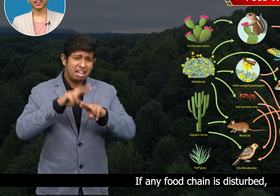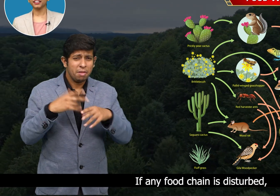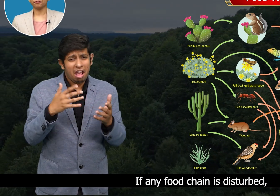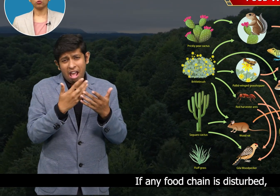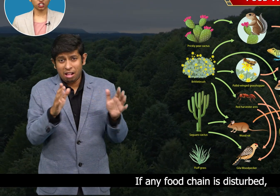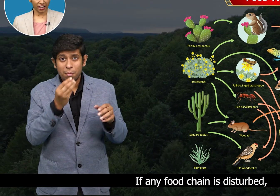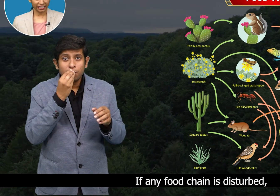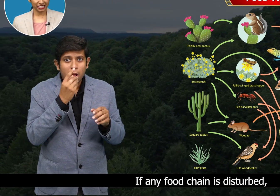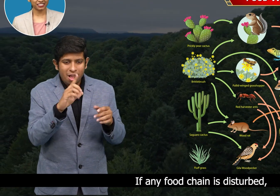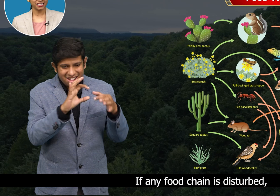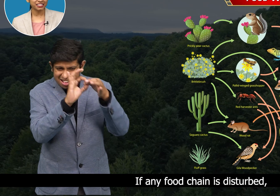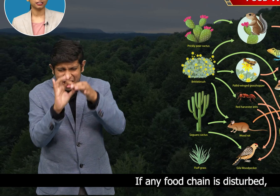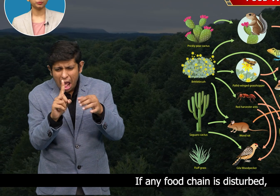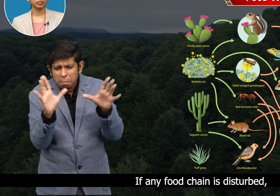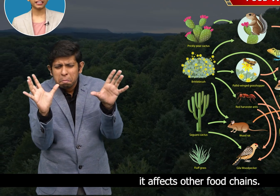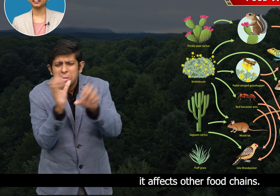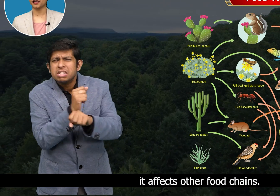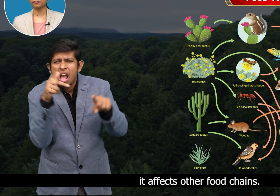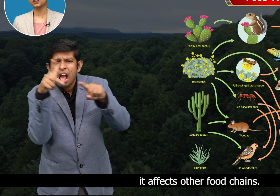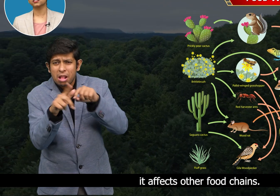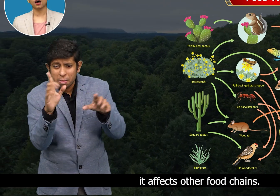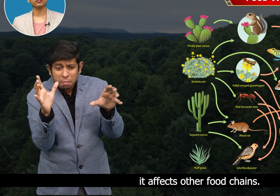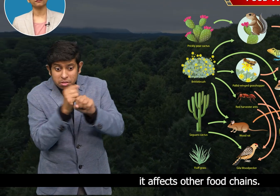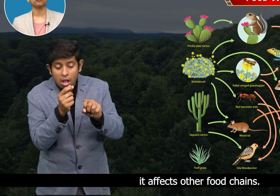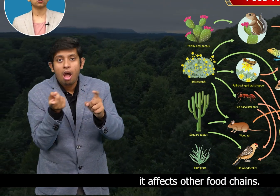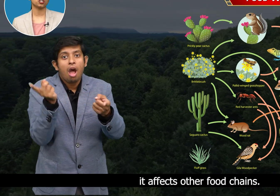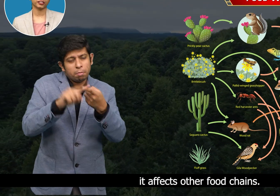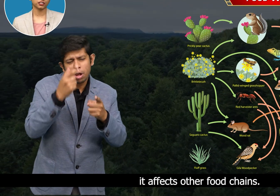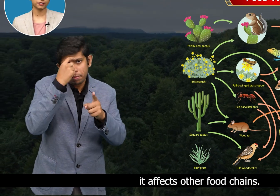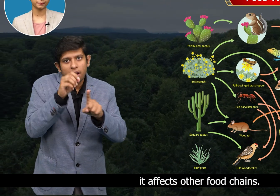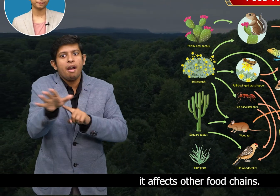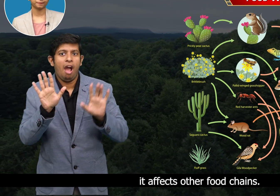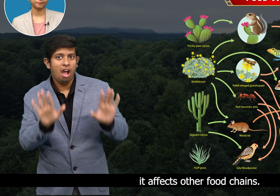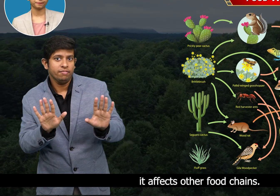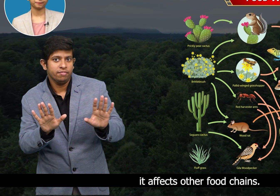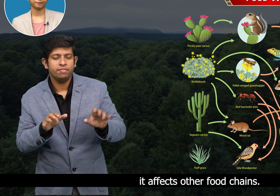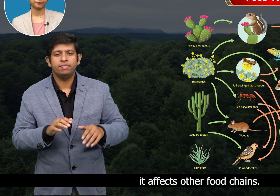If any food chain is disturbed, it affects other food chains.